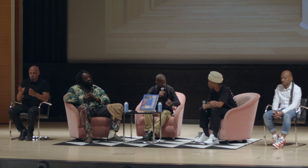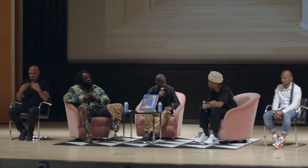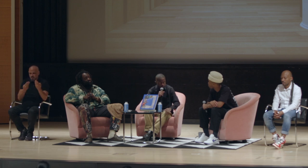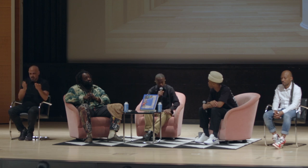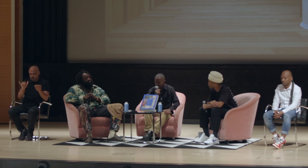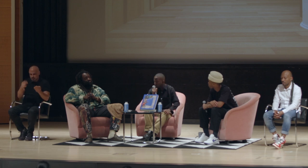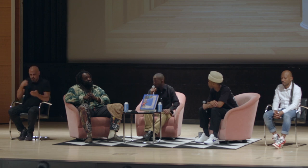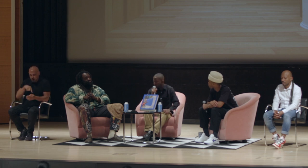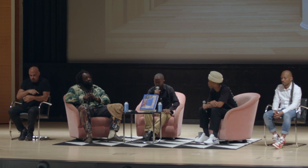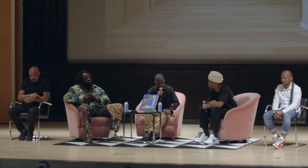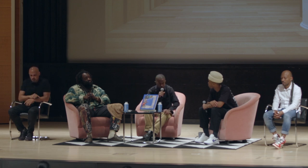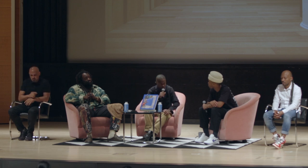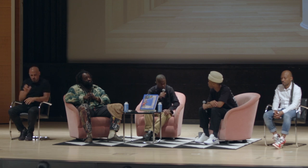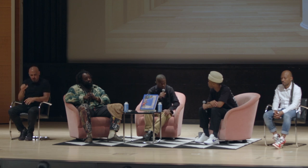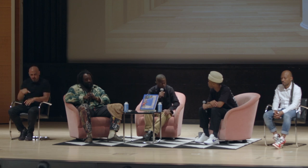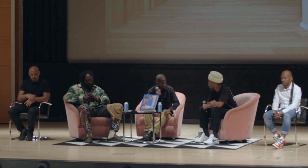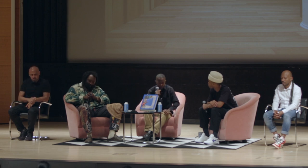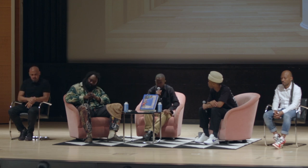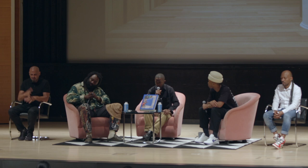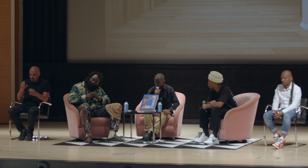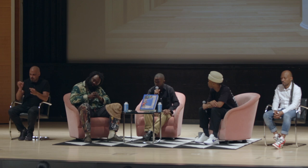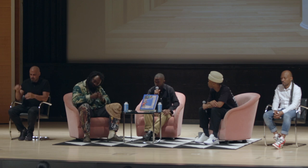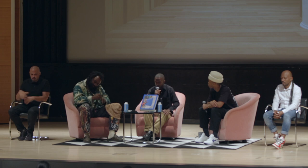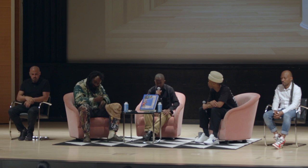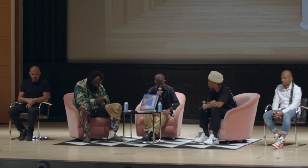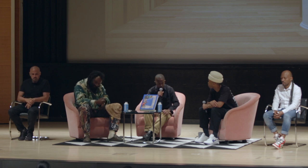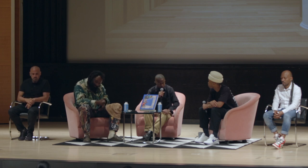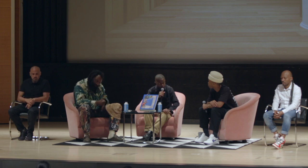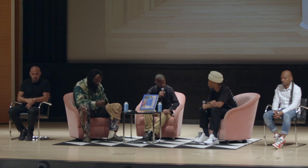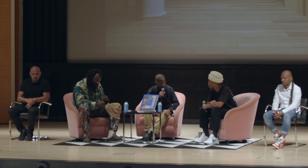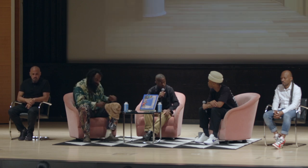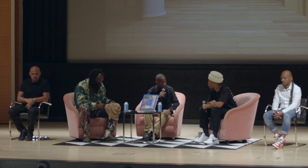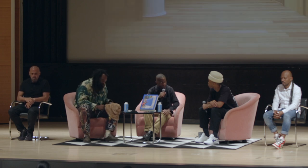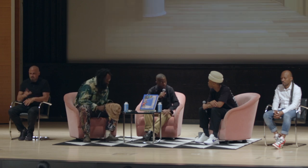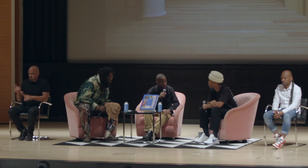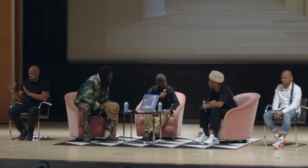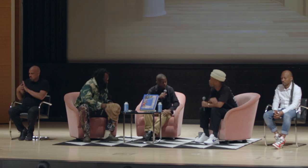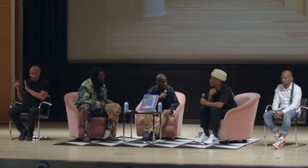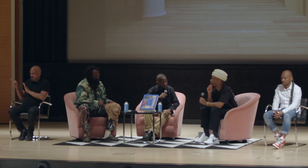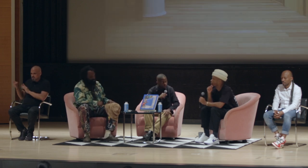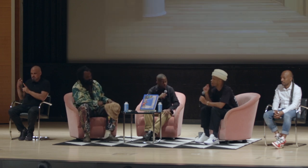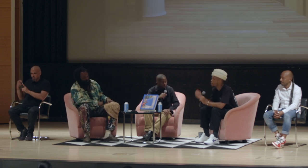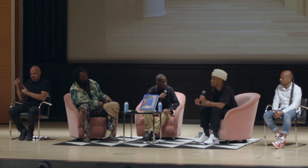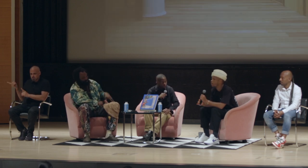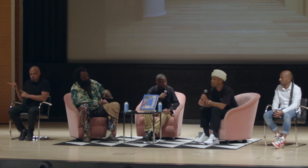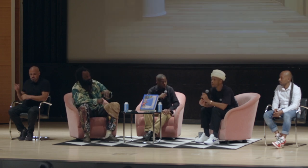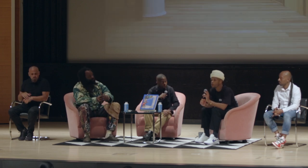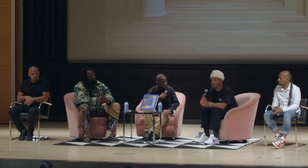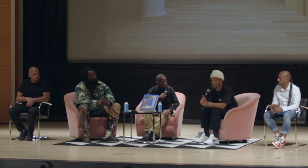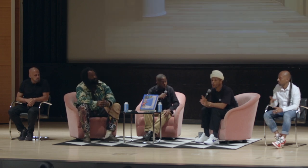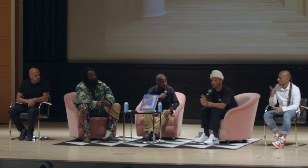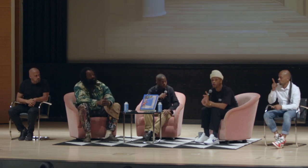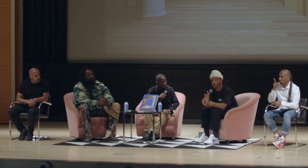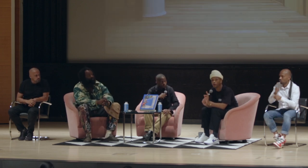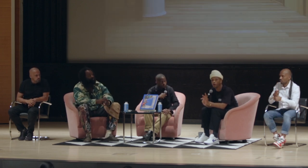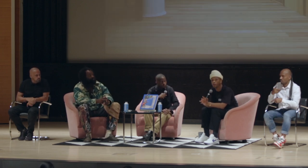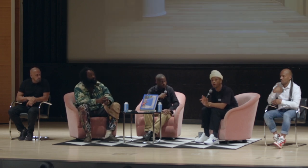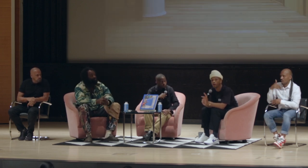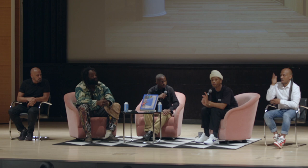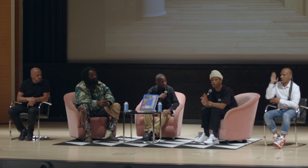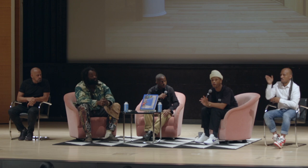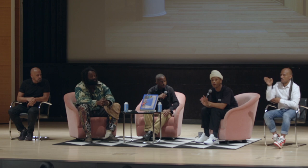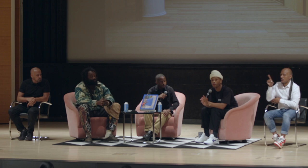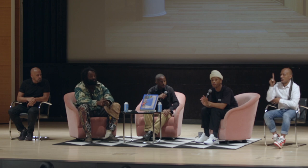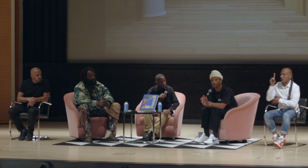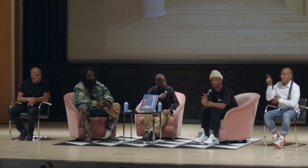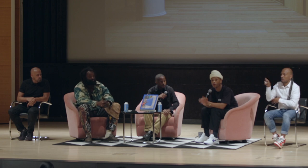provided that. To absolutely echo Tremaine's point. Right. I'm going to ask two more questions, and we're going to open